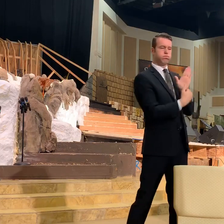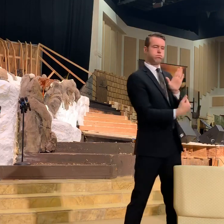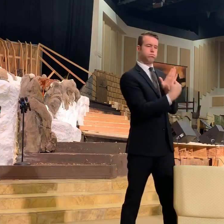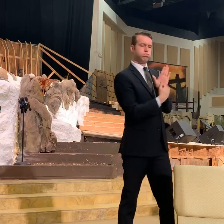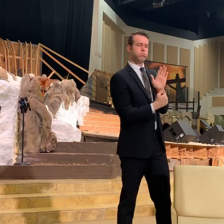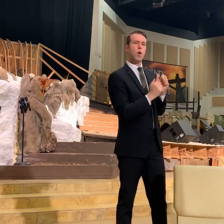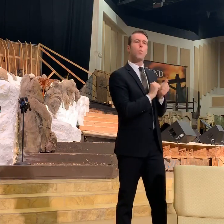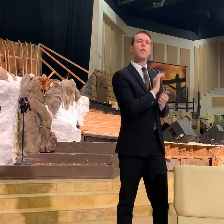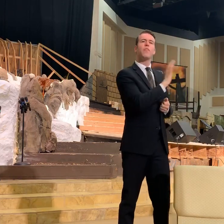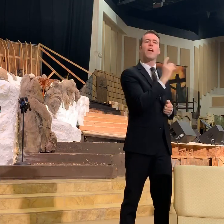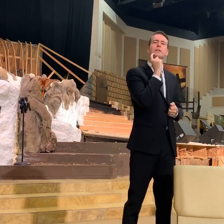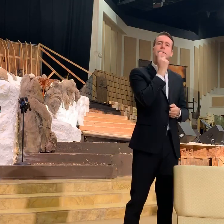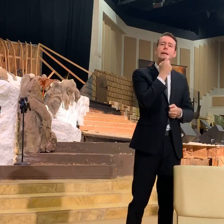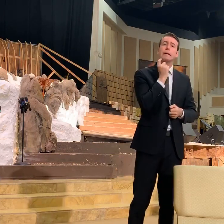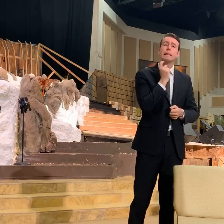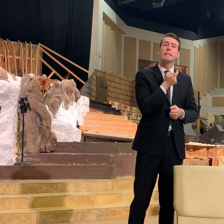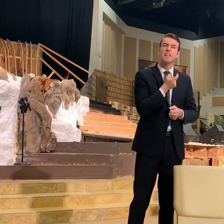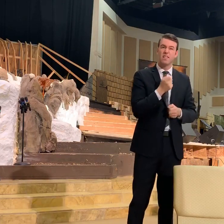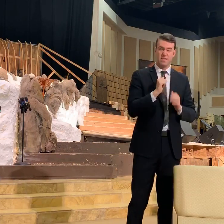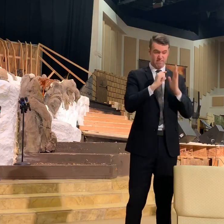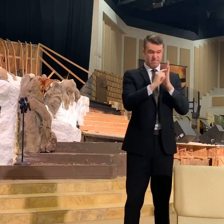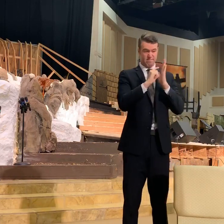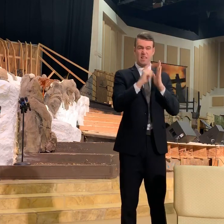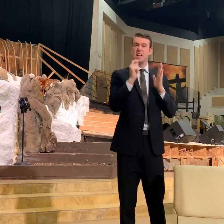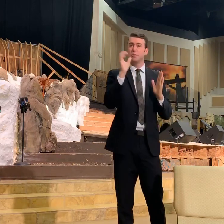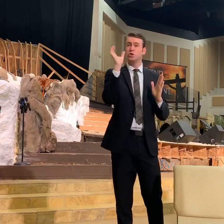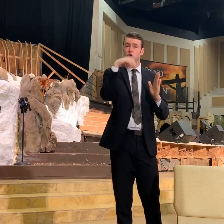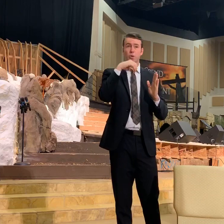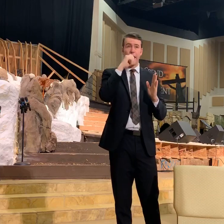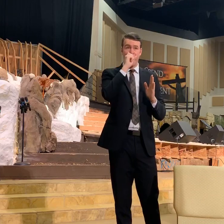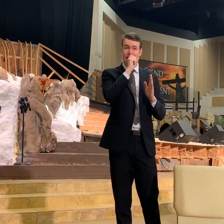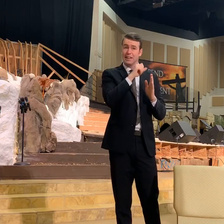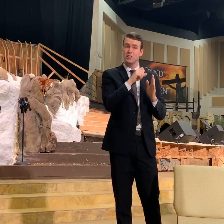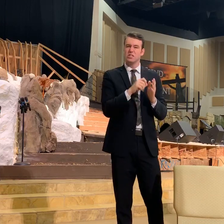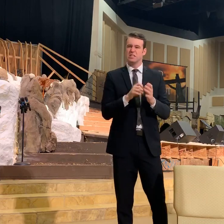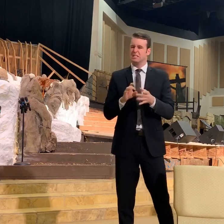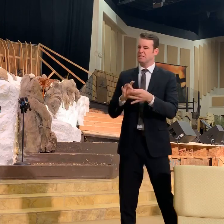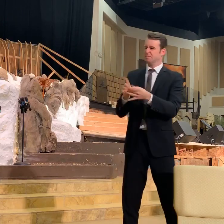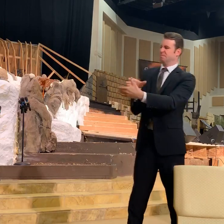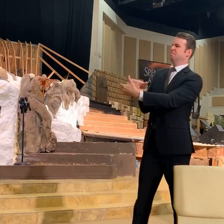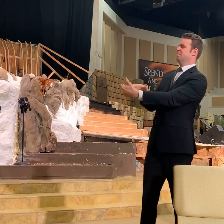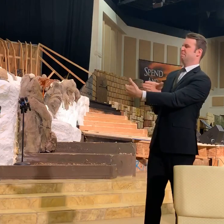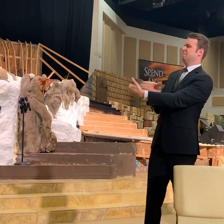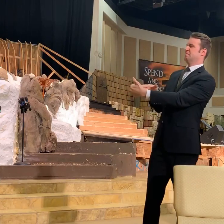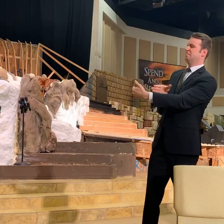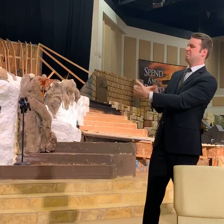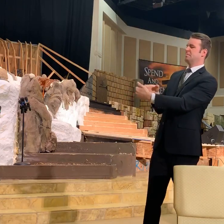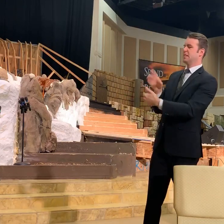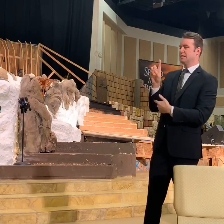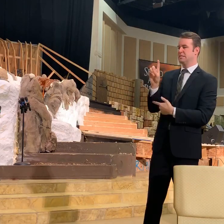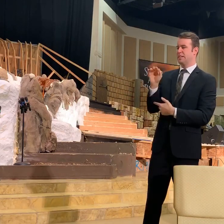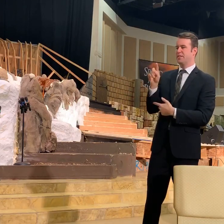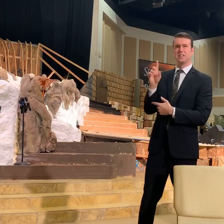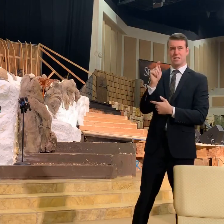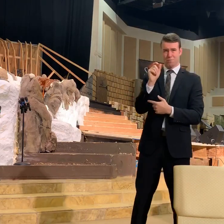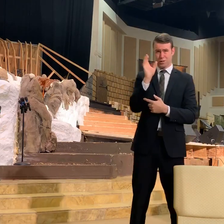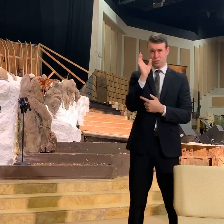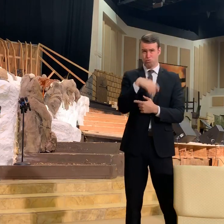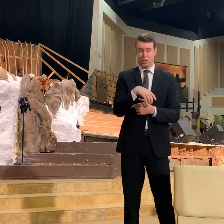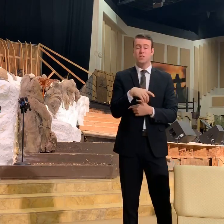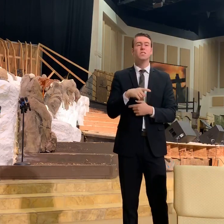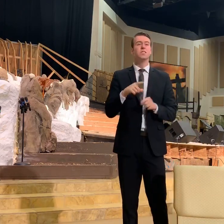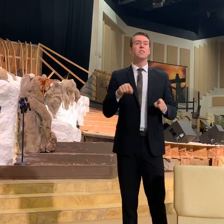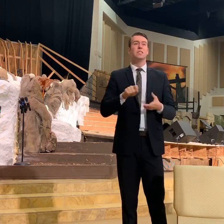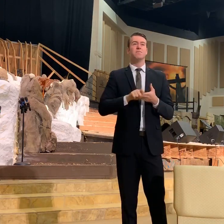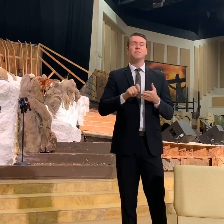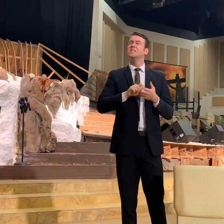their teeth. This is a strange description of these people that are against David. Lord, how long